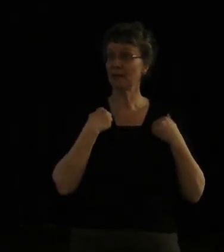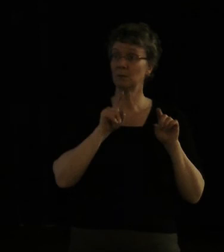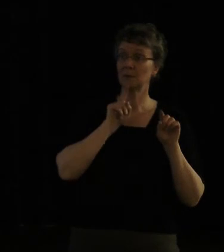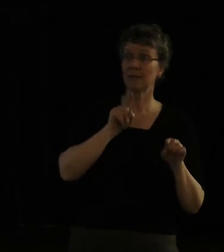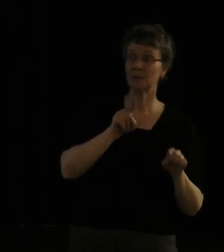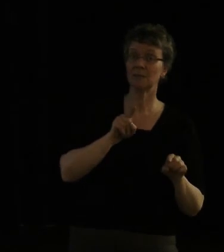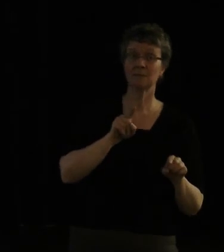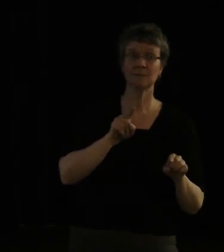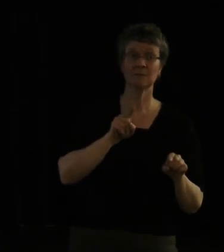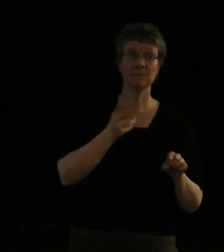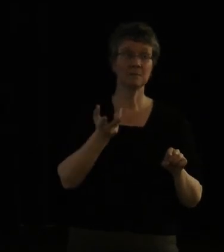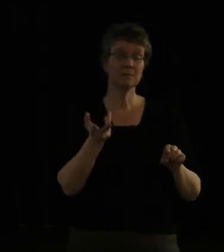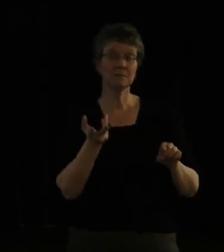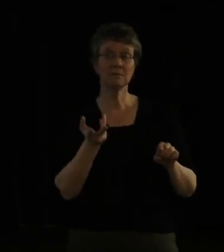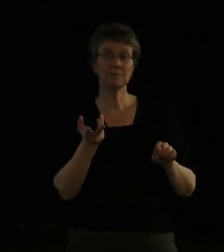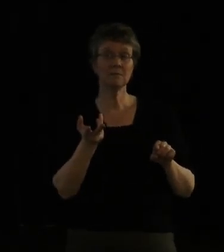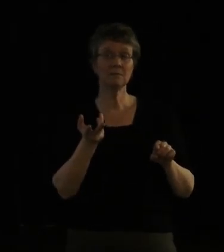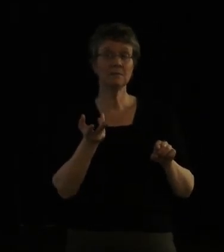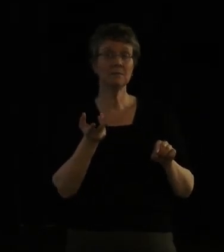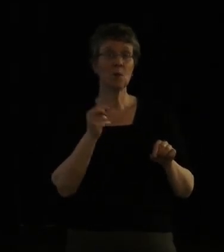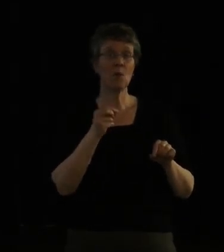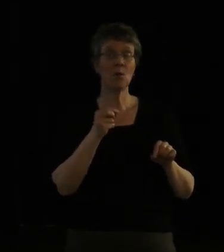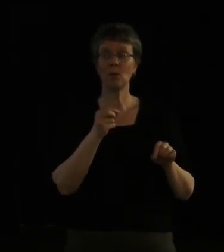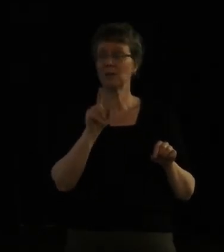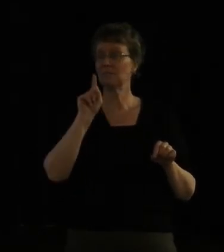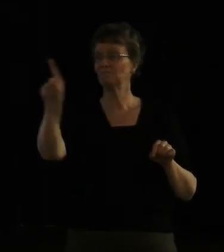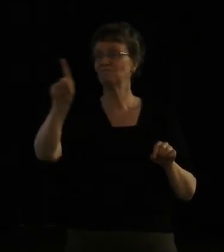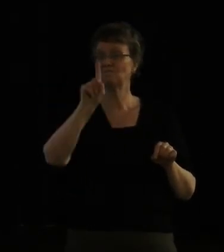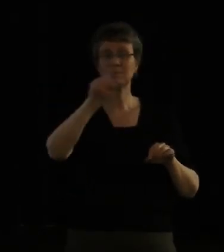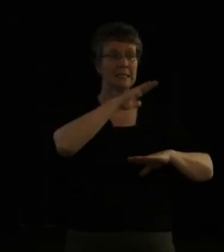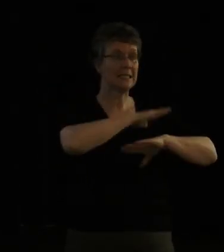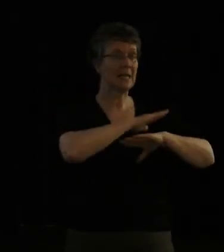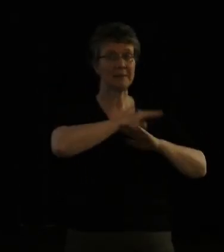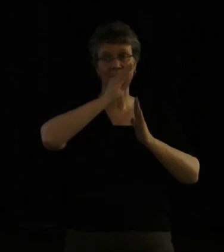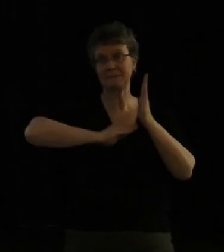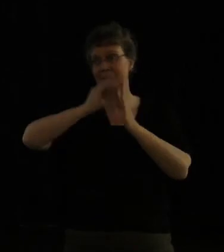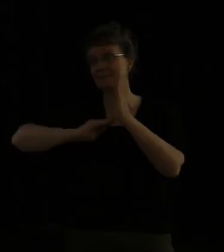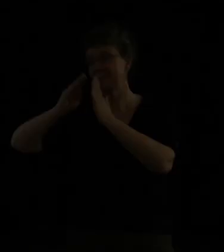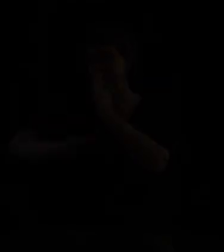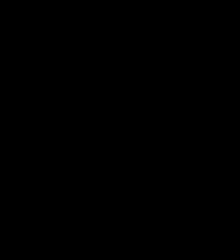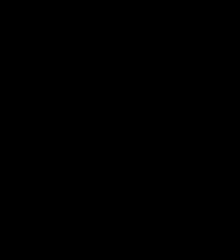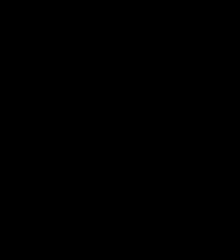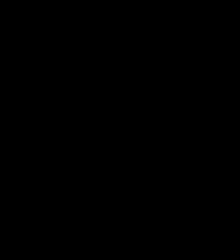and fill out post notes? Okay, sounds good. Oh, great. I'll let you